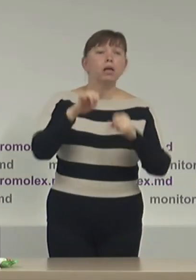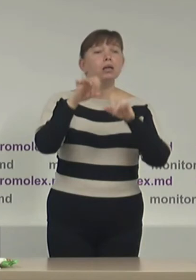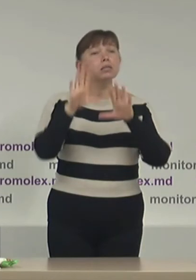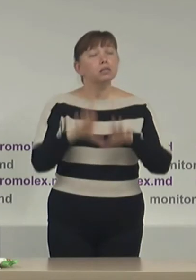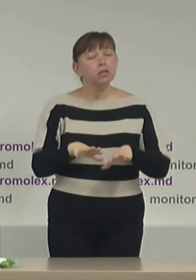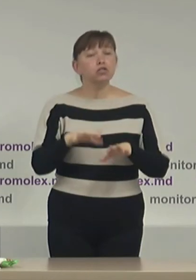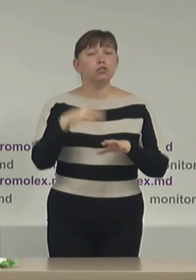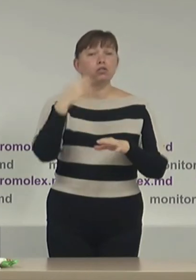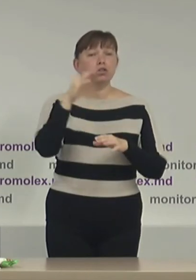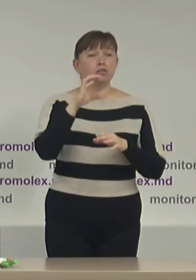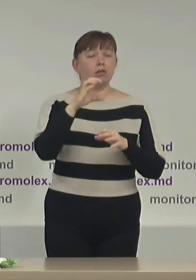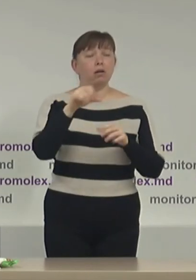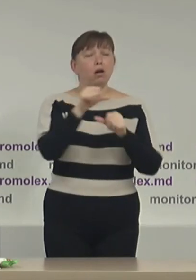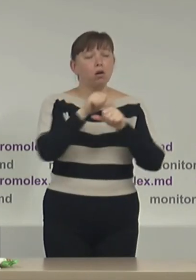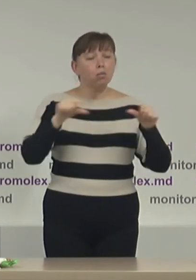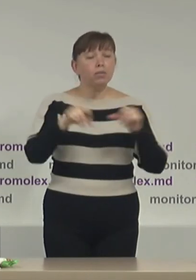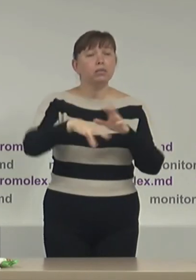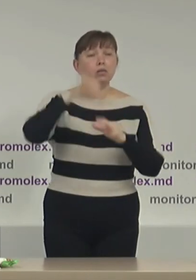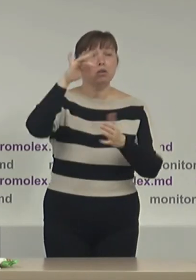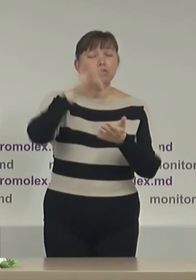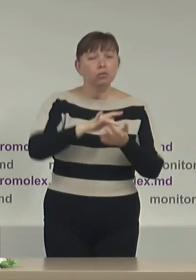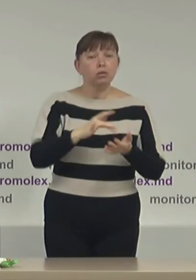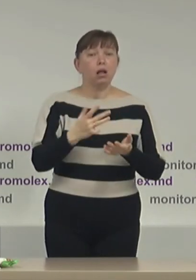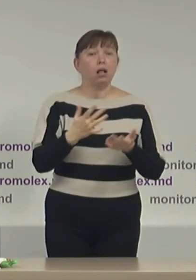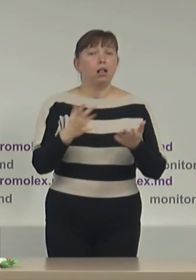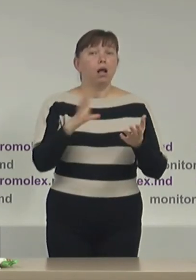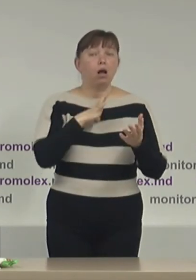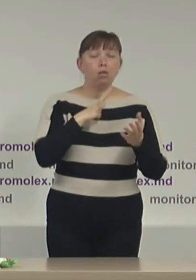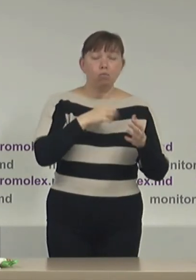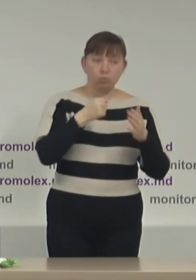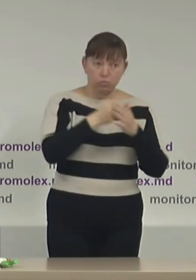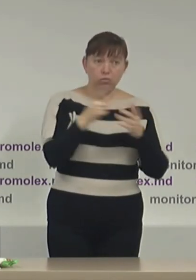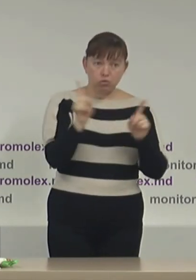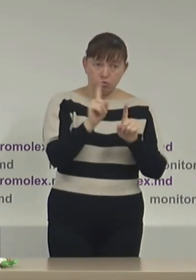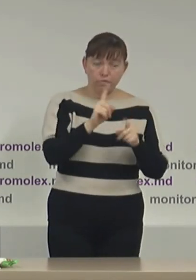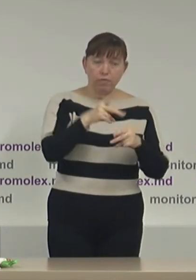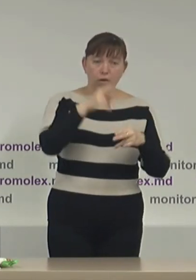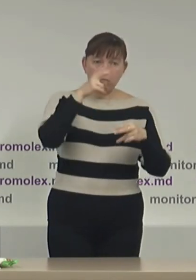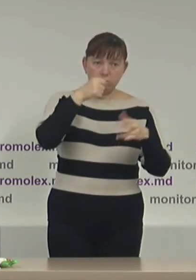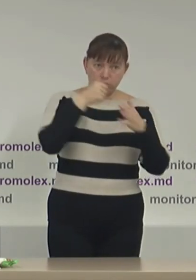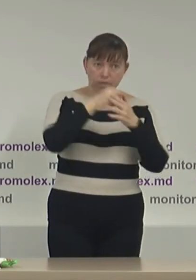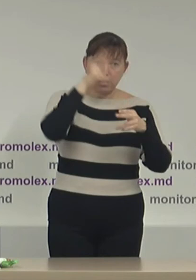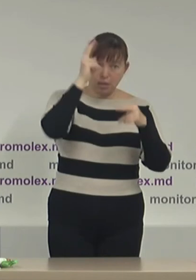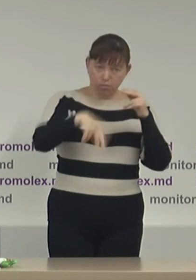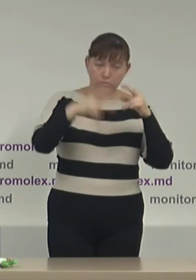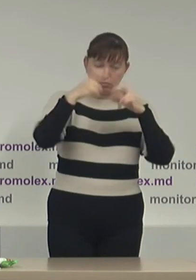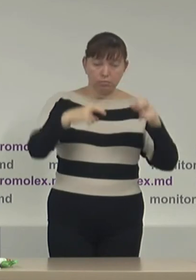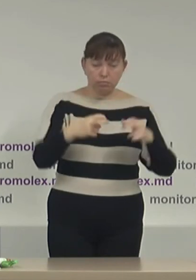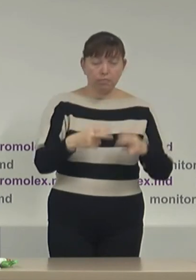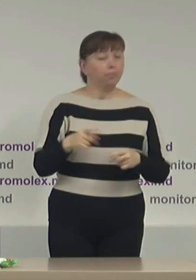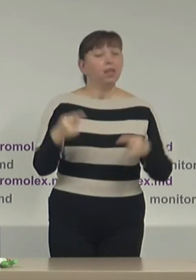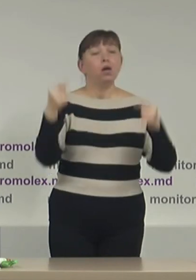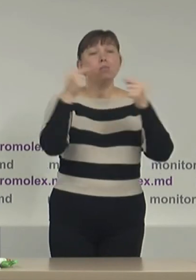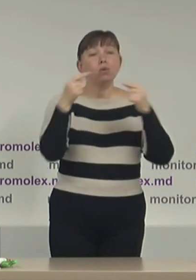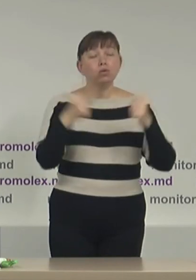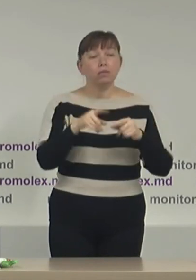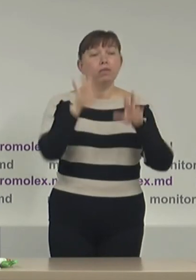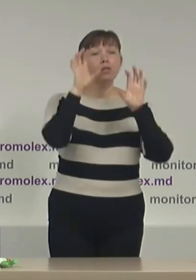a reaction followed. You said that you still are waiting for a decision, but have they completed the